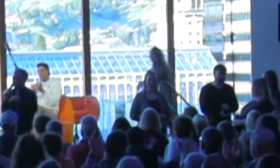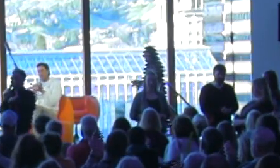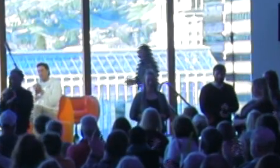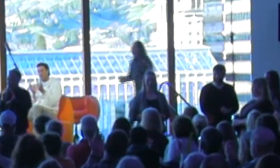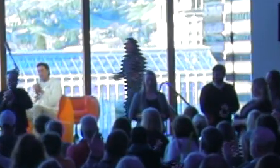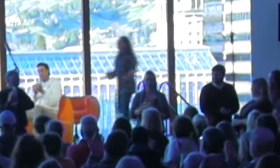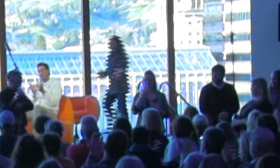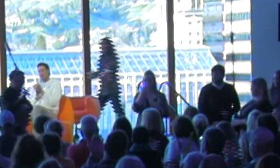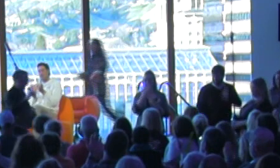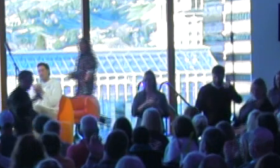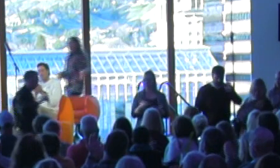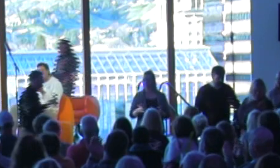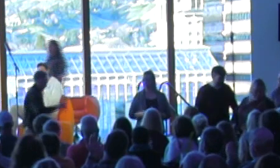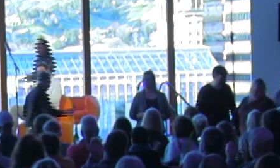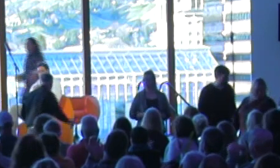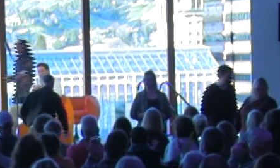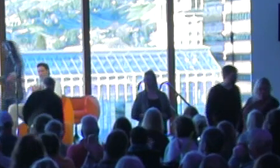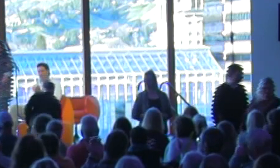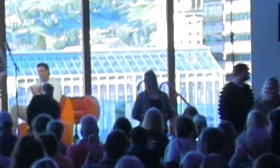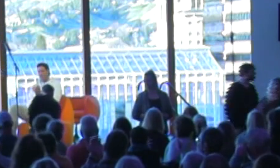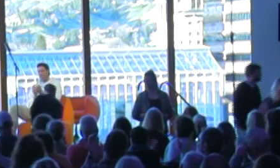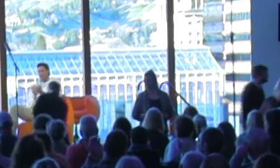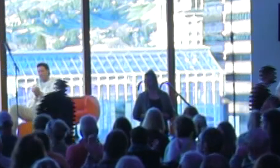Thank you very much.